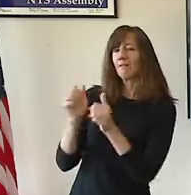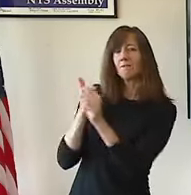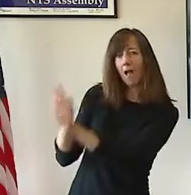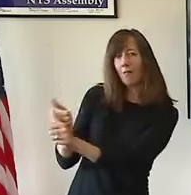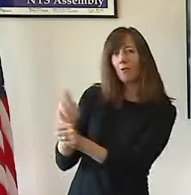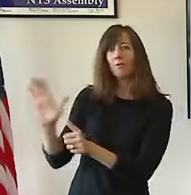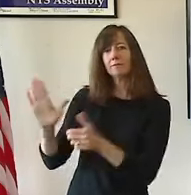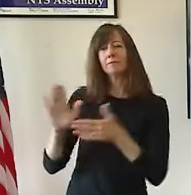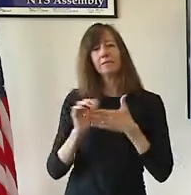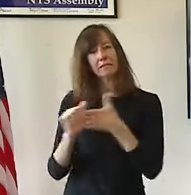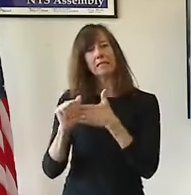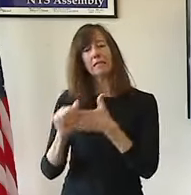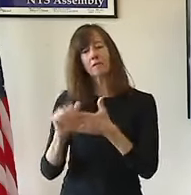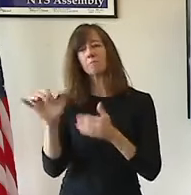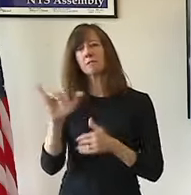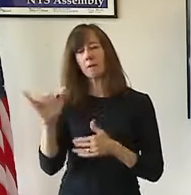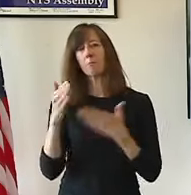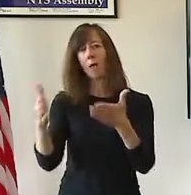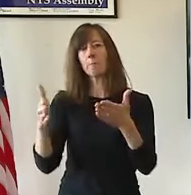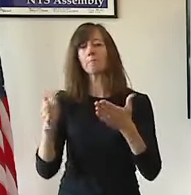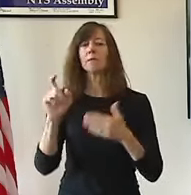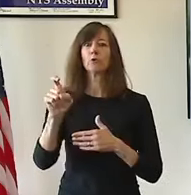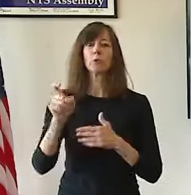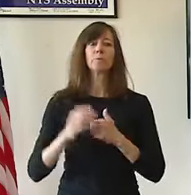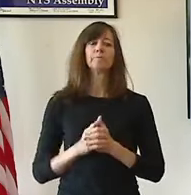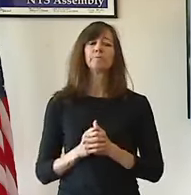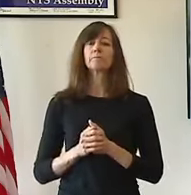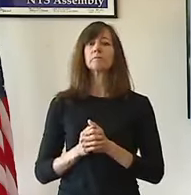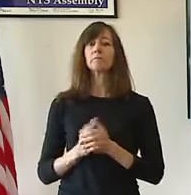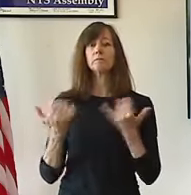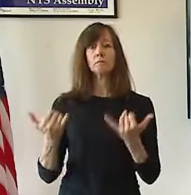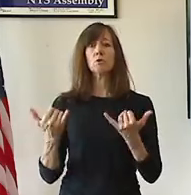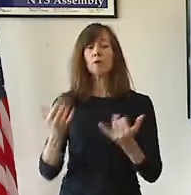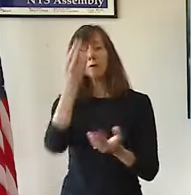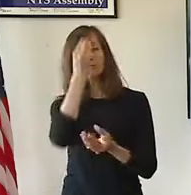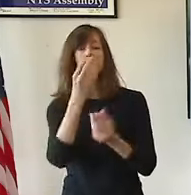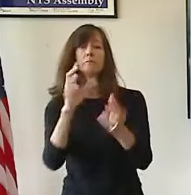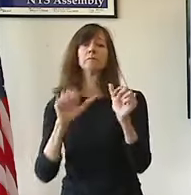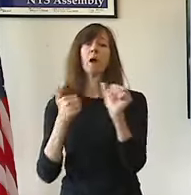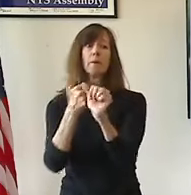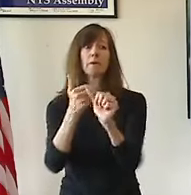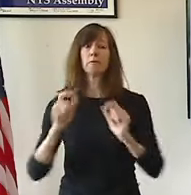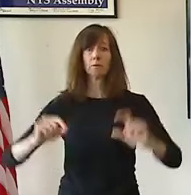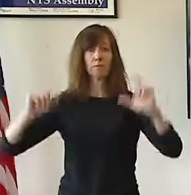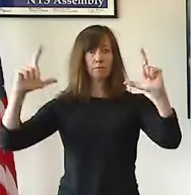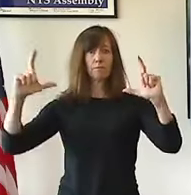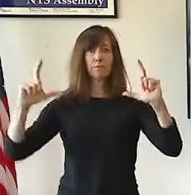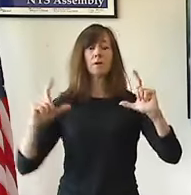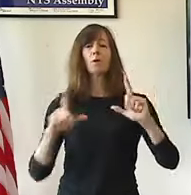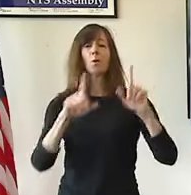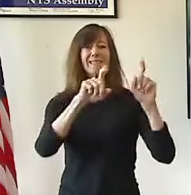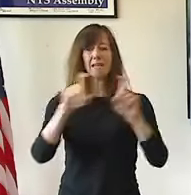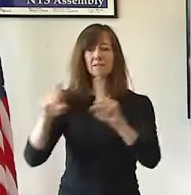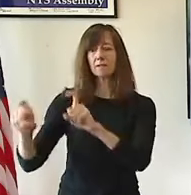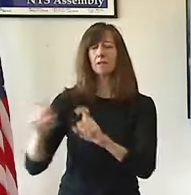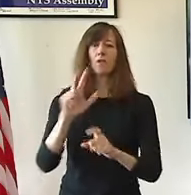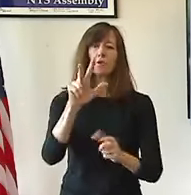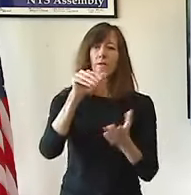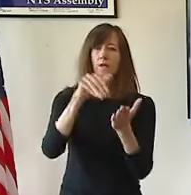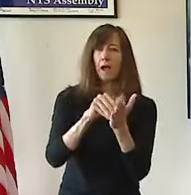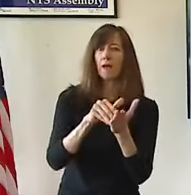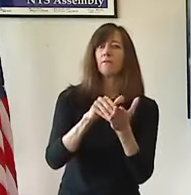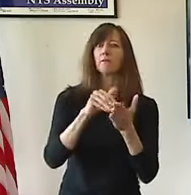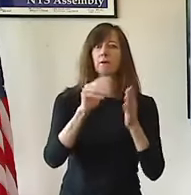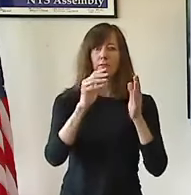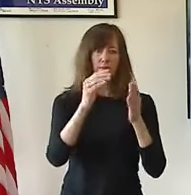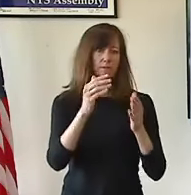some of the data. I think you're aware. We'll put up the dashboard so that you know where we are. We've tested now nearly 35,000 individuals.